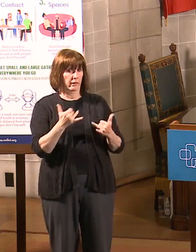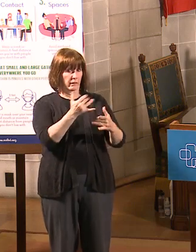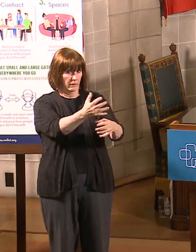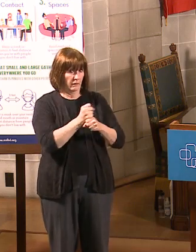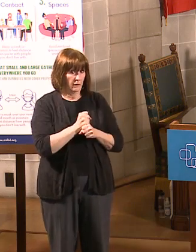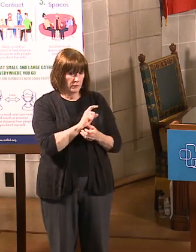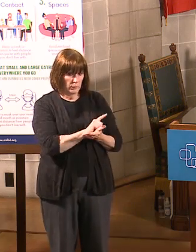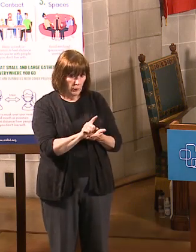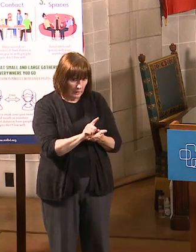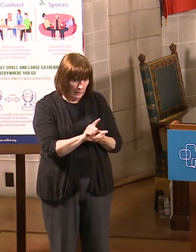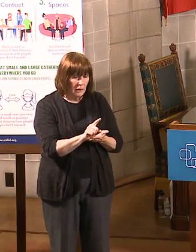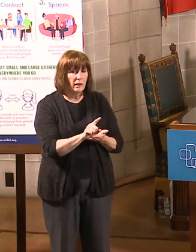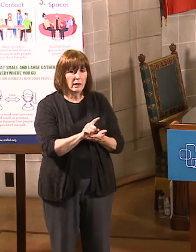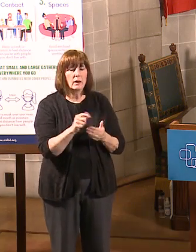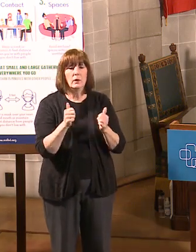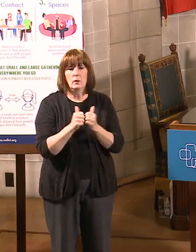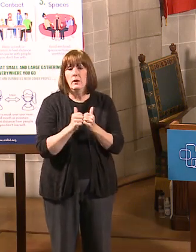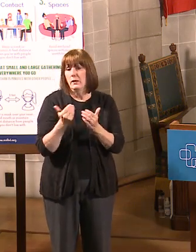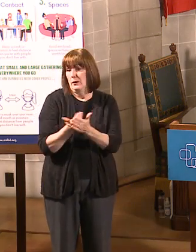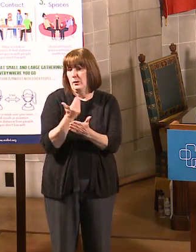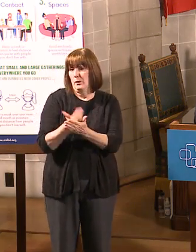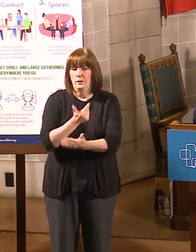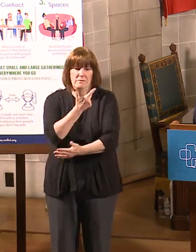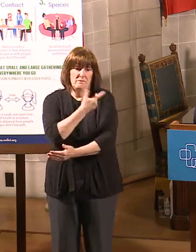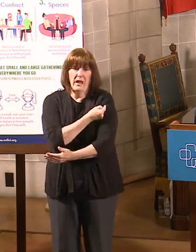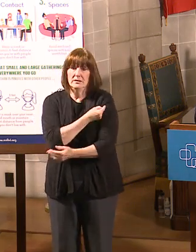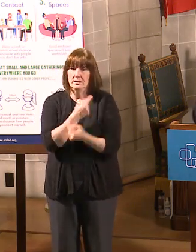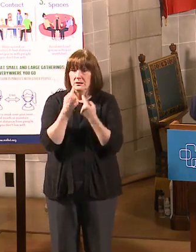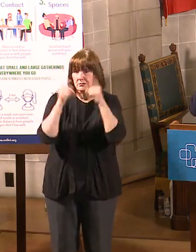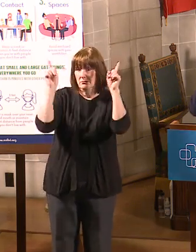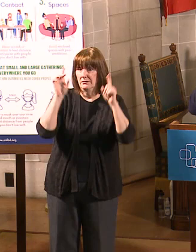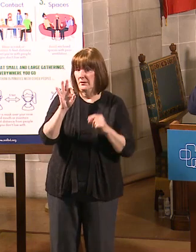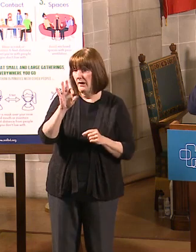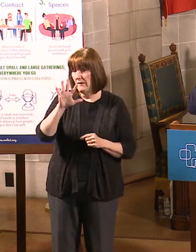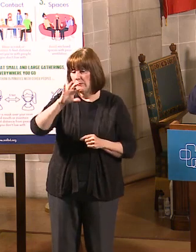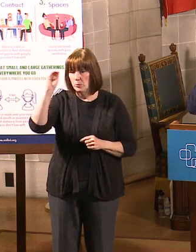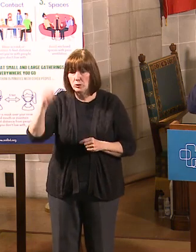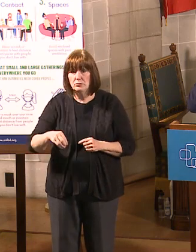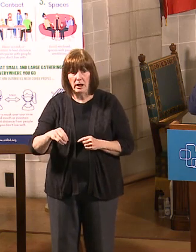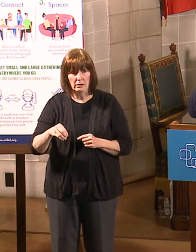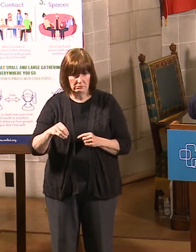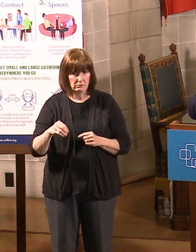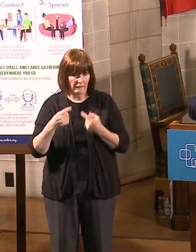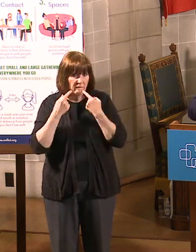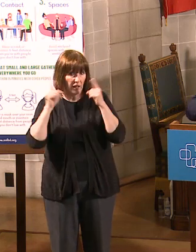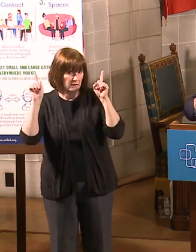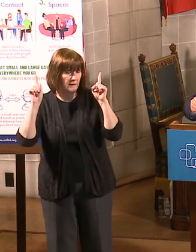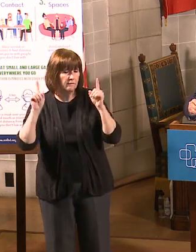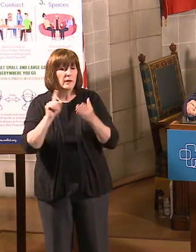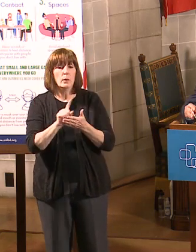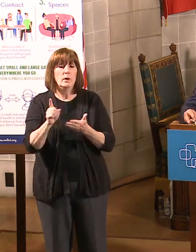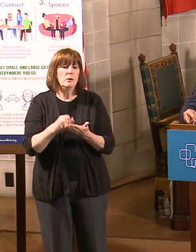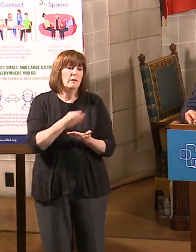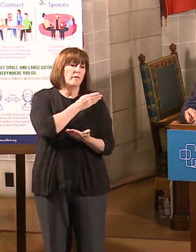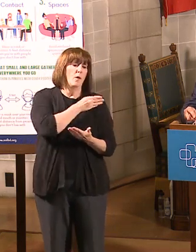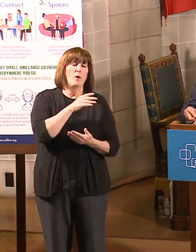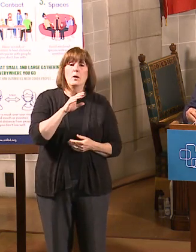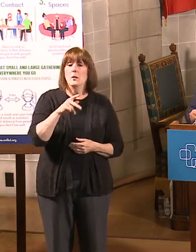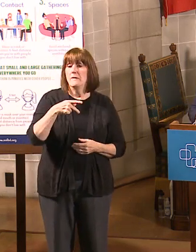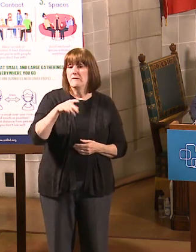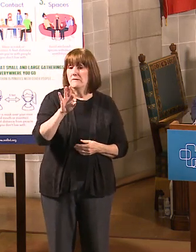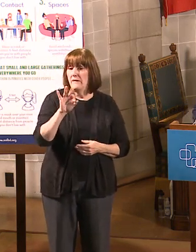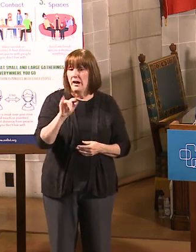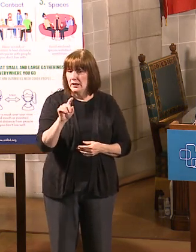the Moderna vaccine being announced that it's 95% effective. And about the week before, we had Pfizer talking about how